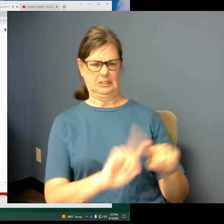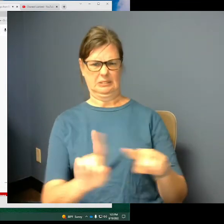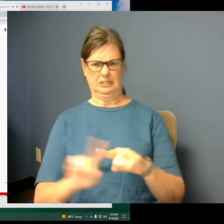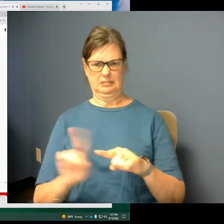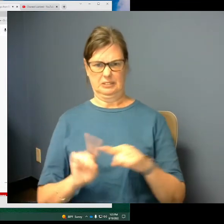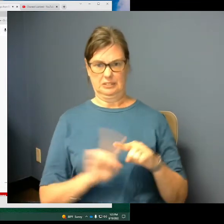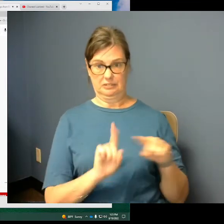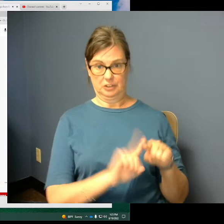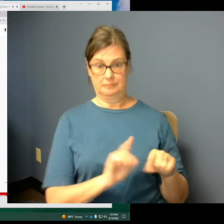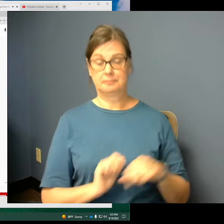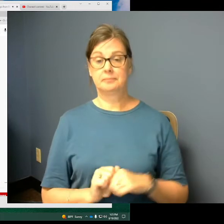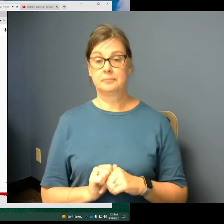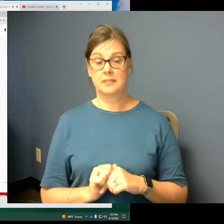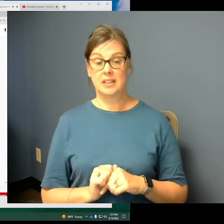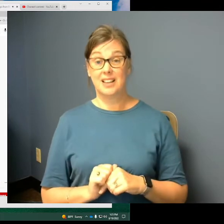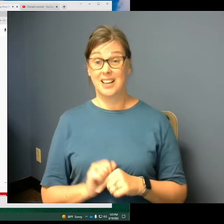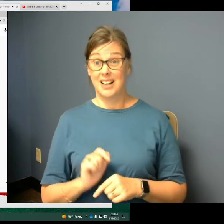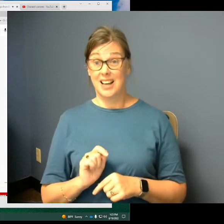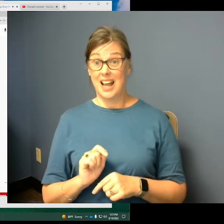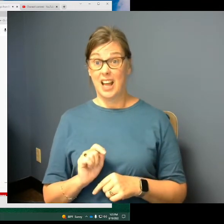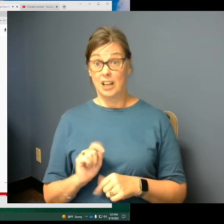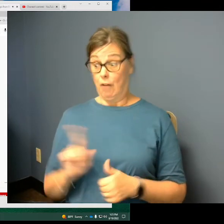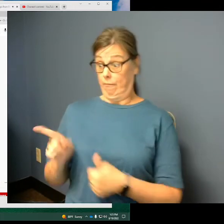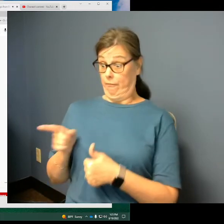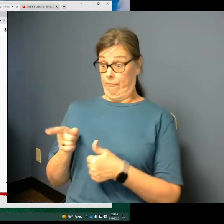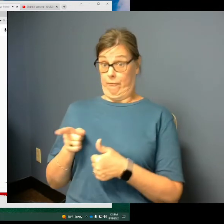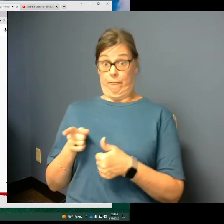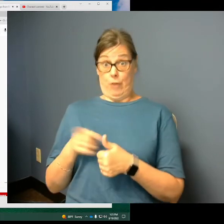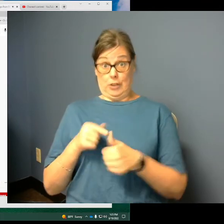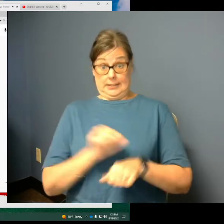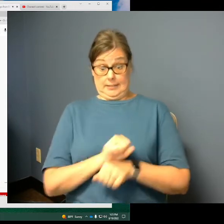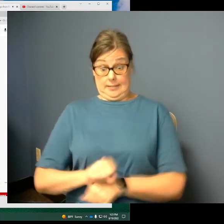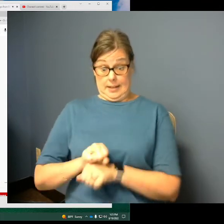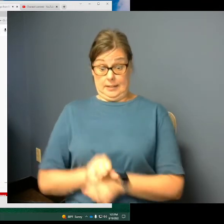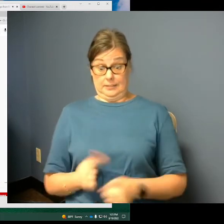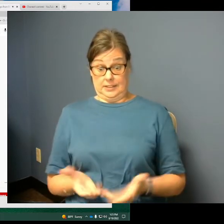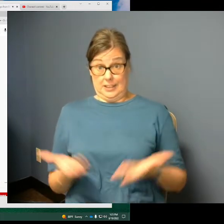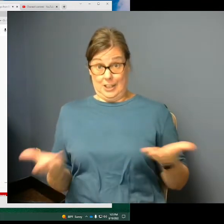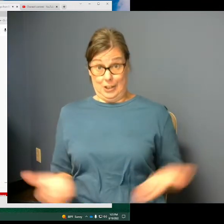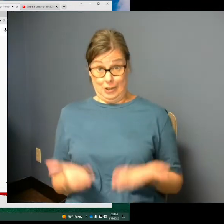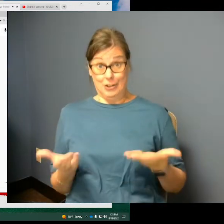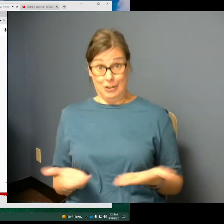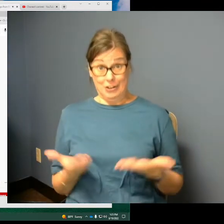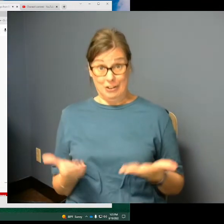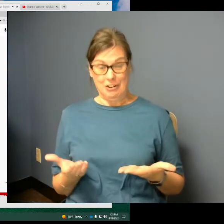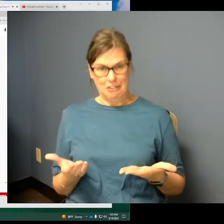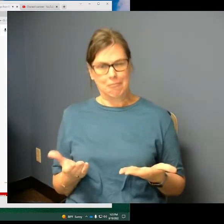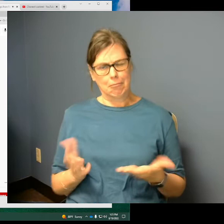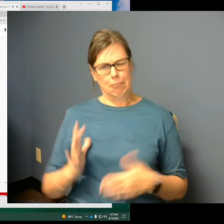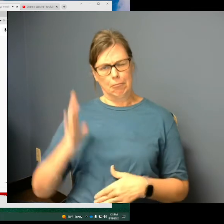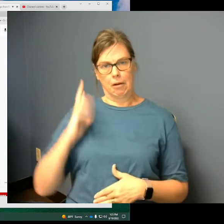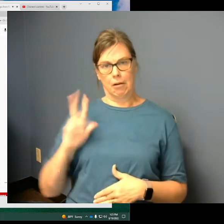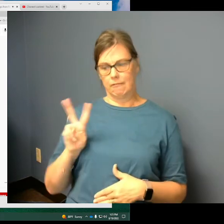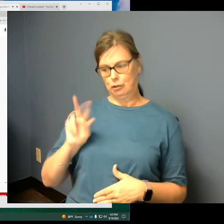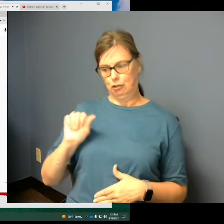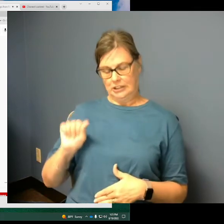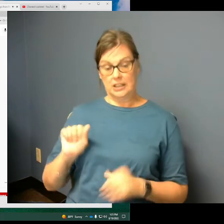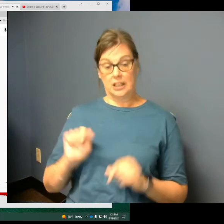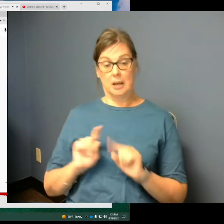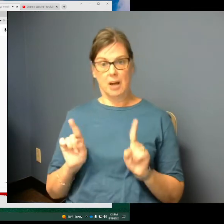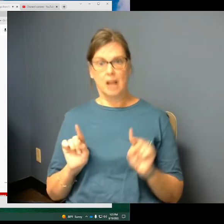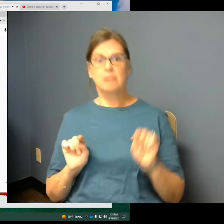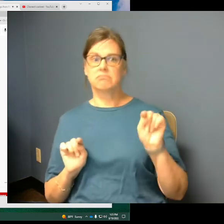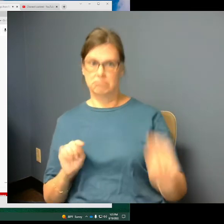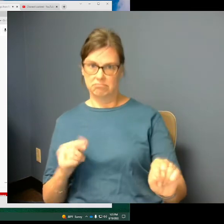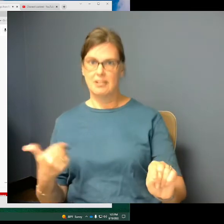Virginia. But some of the also earliest enslaved peoples are going to show up in